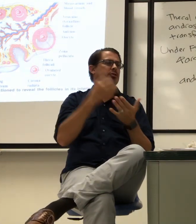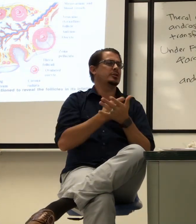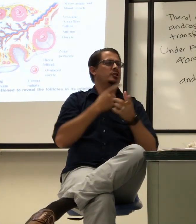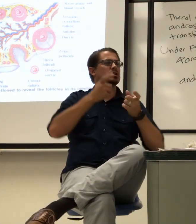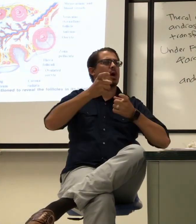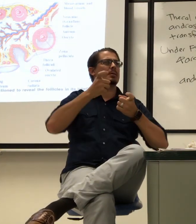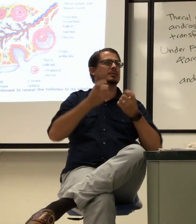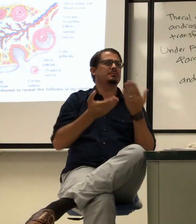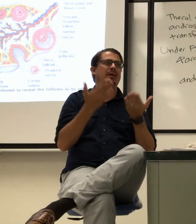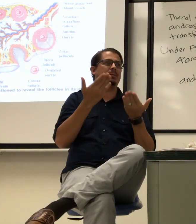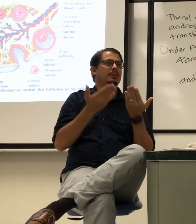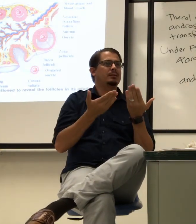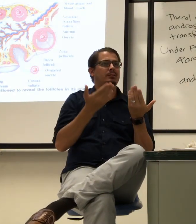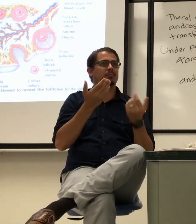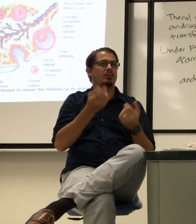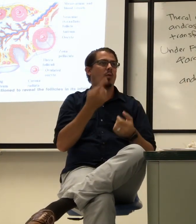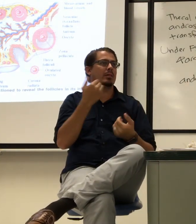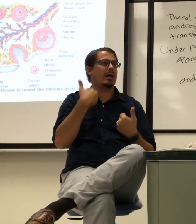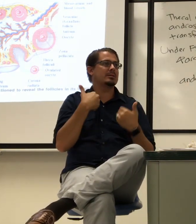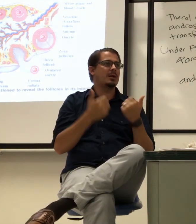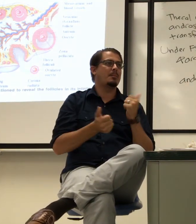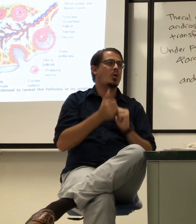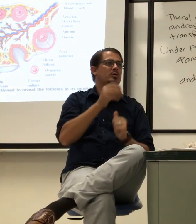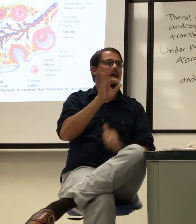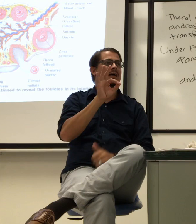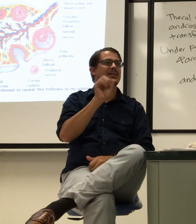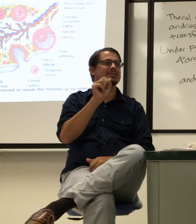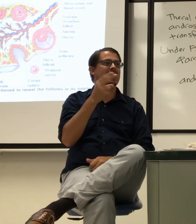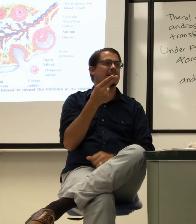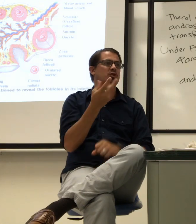most FSH receptors.